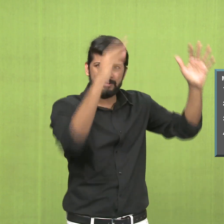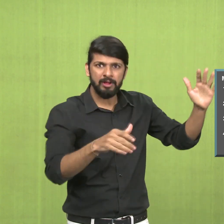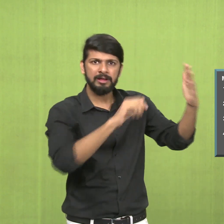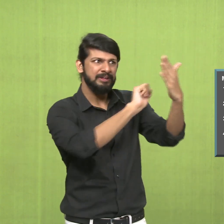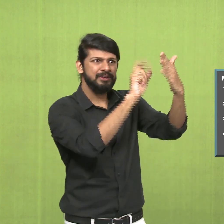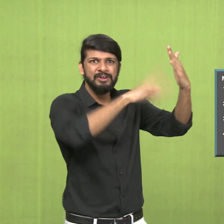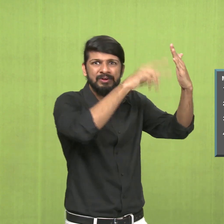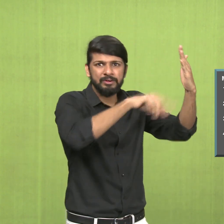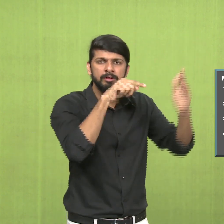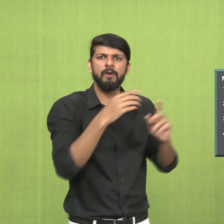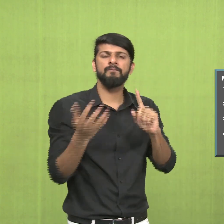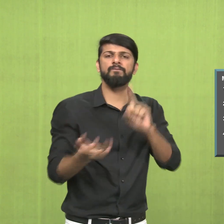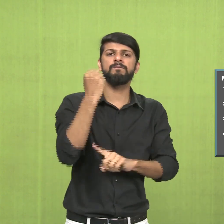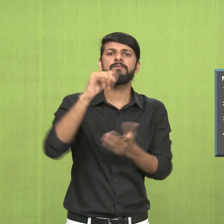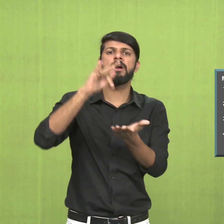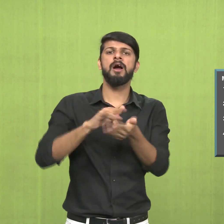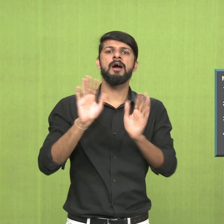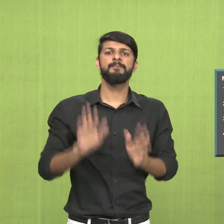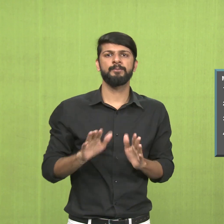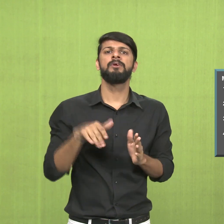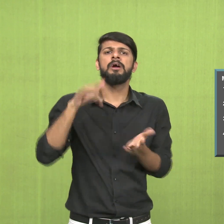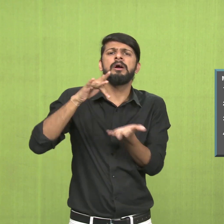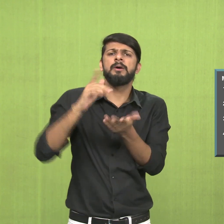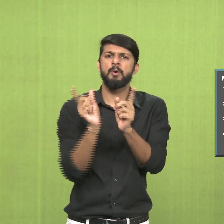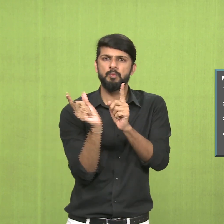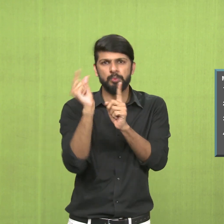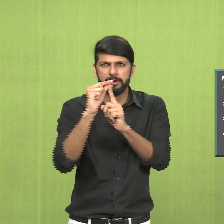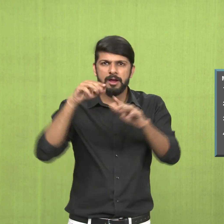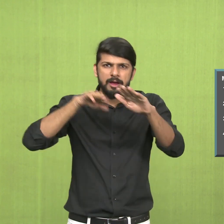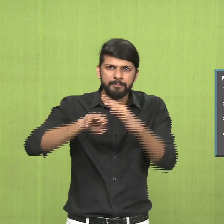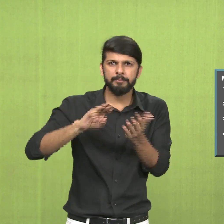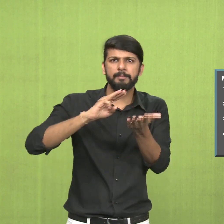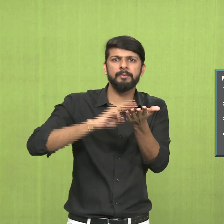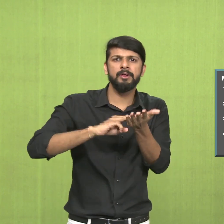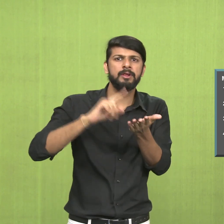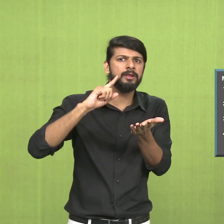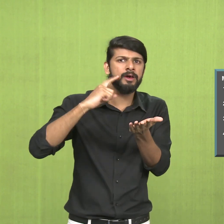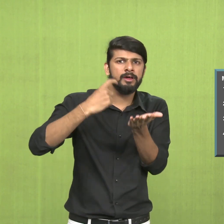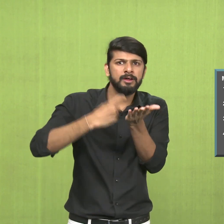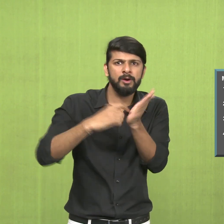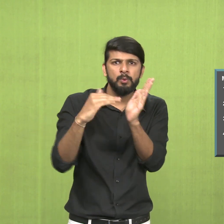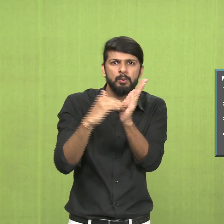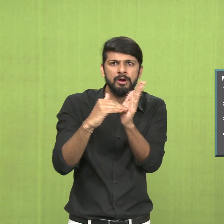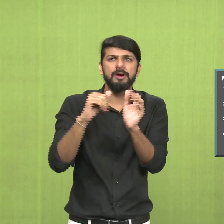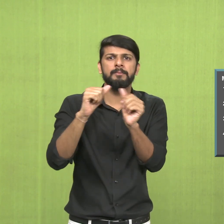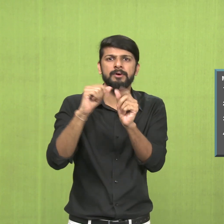The prehistoric rock paintings have been found at numerous sites like Mirzapur